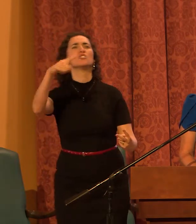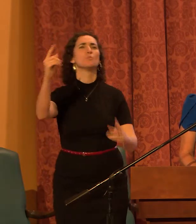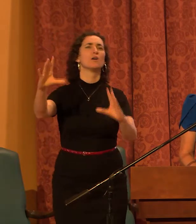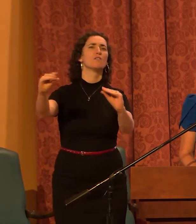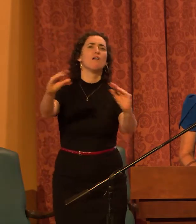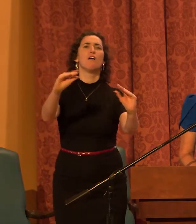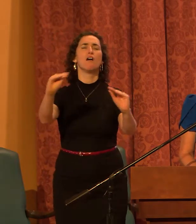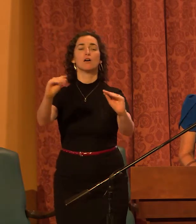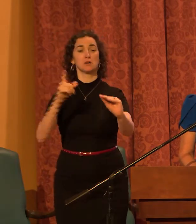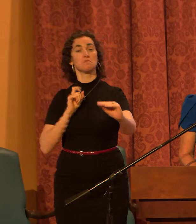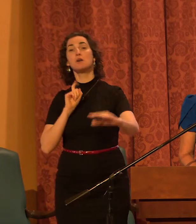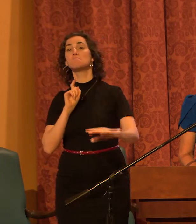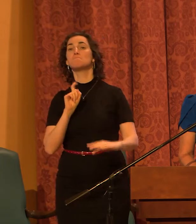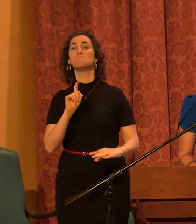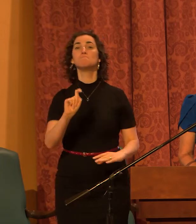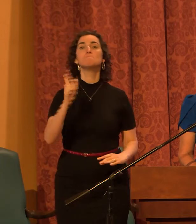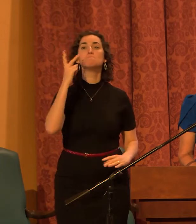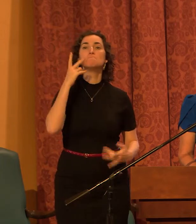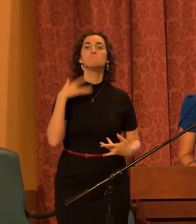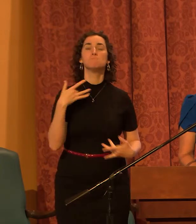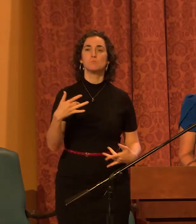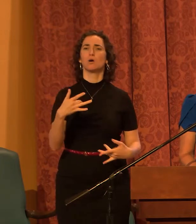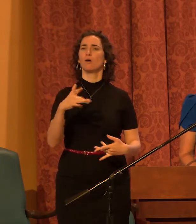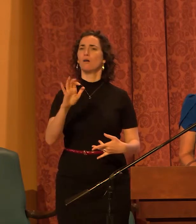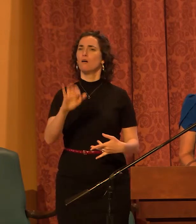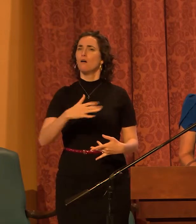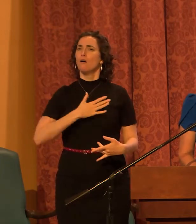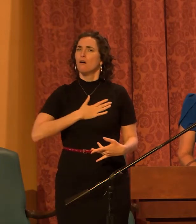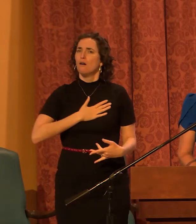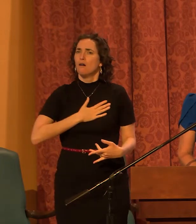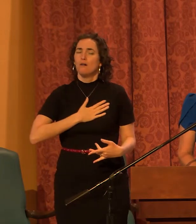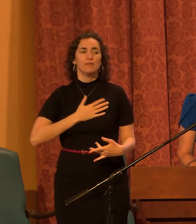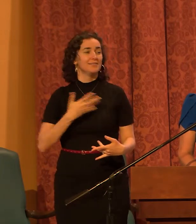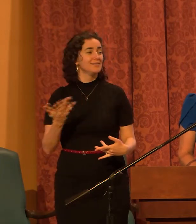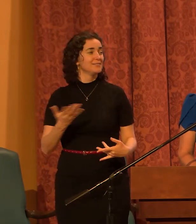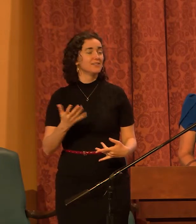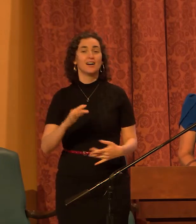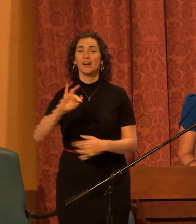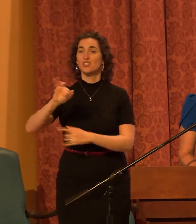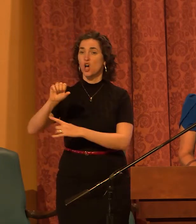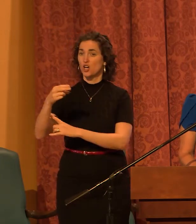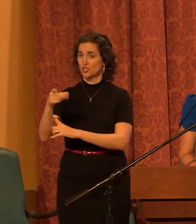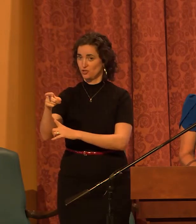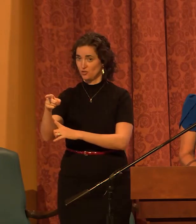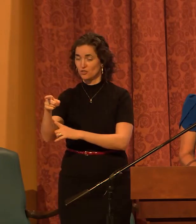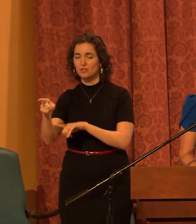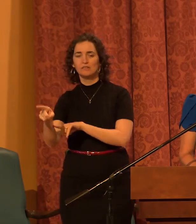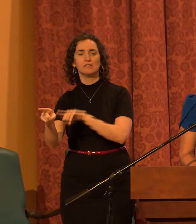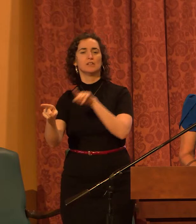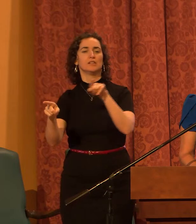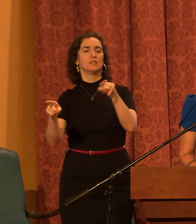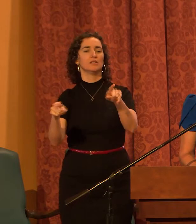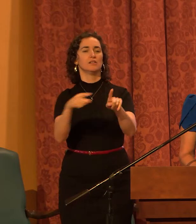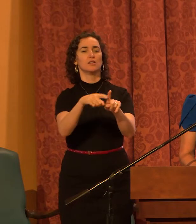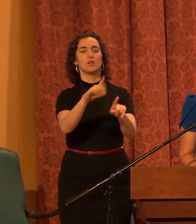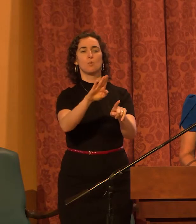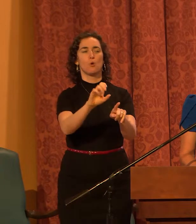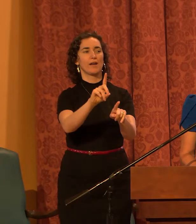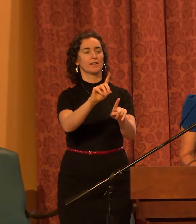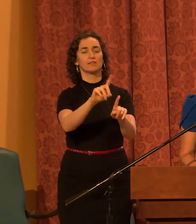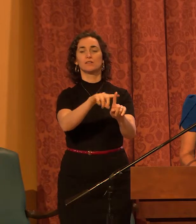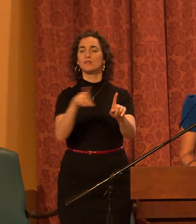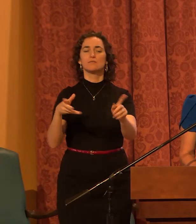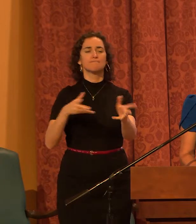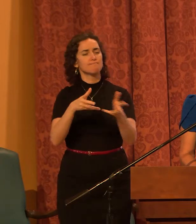house. I went to see what was happening, and it was the most precious thing. It was Josh interacting with and talking to Braden the